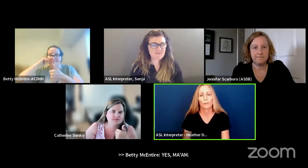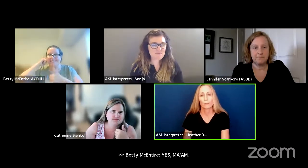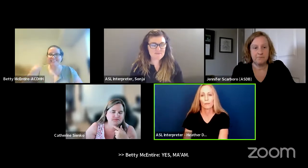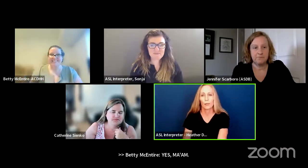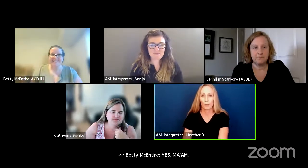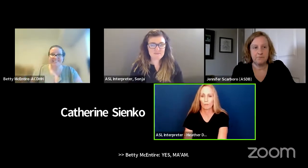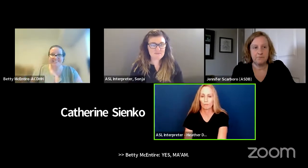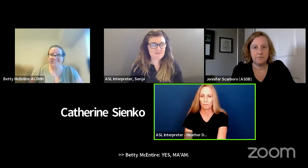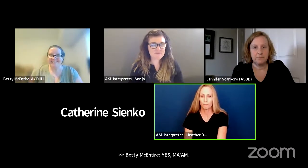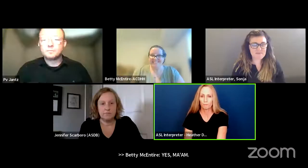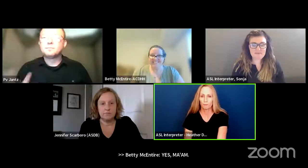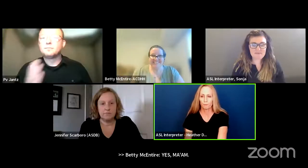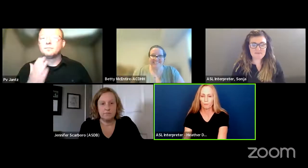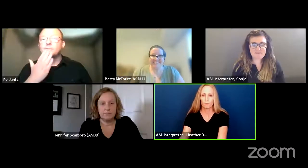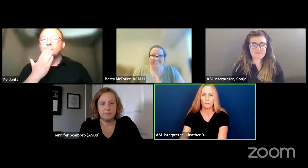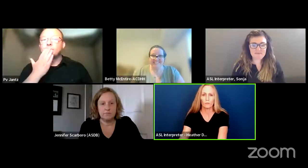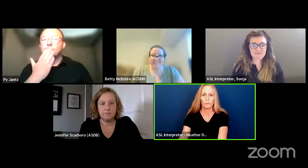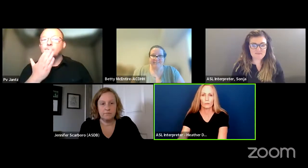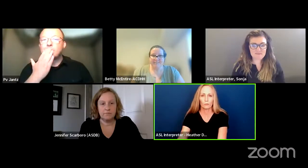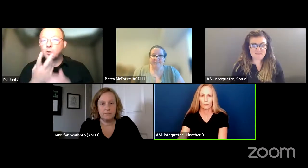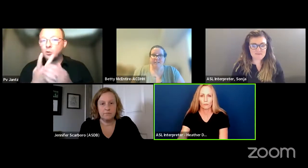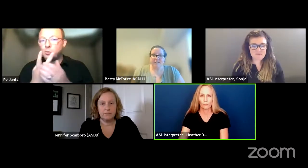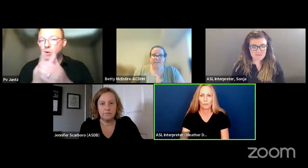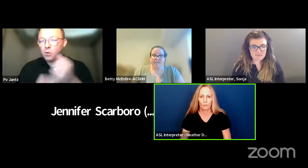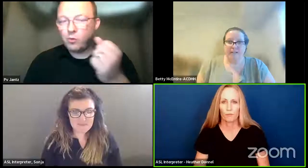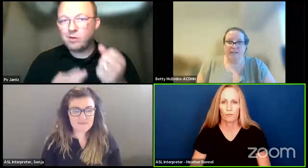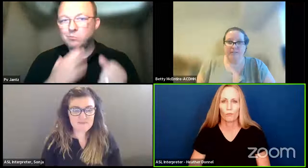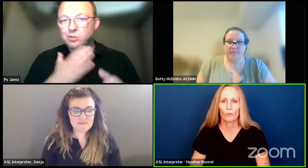Okay, thank you.